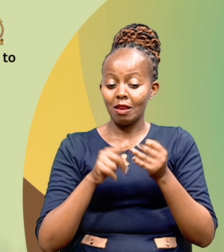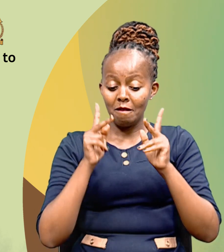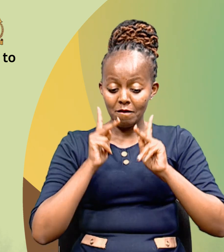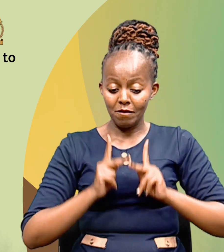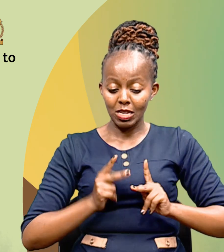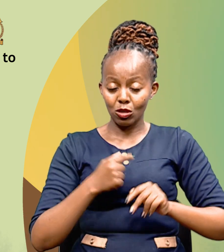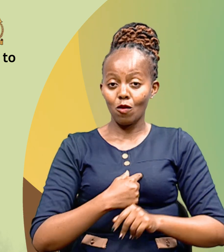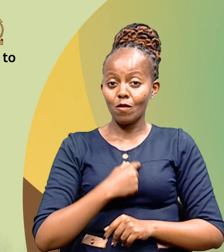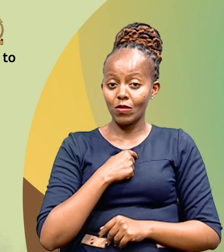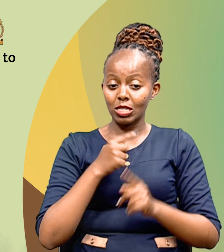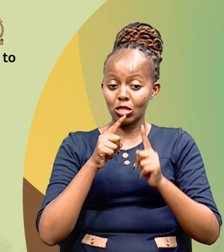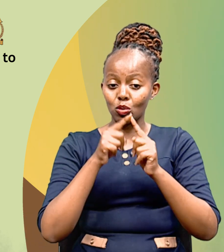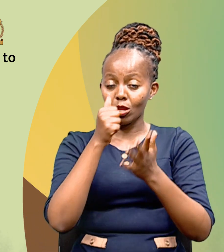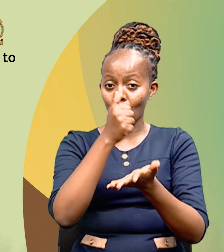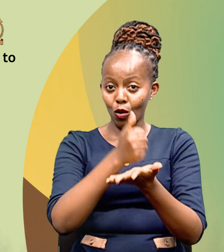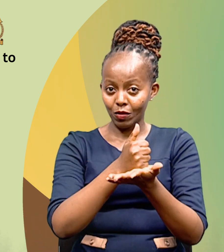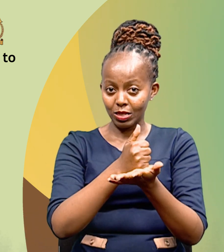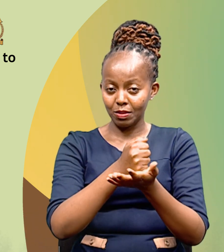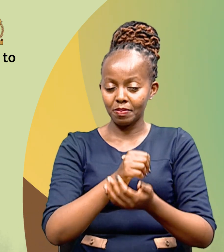physical visit to the office,